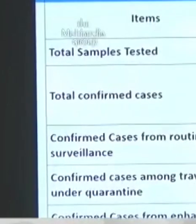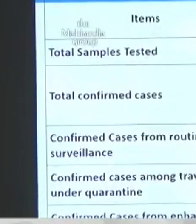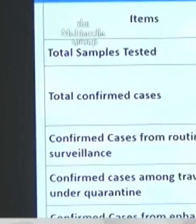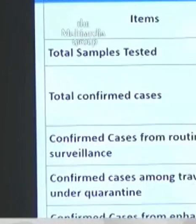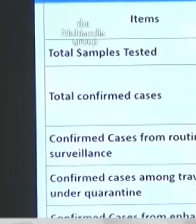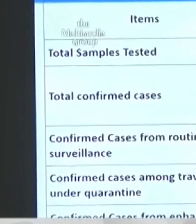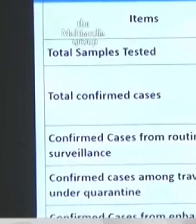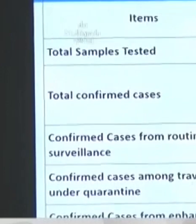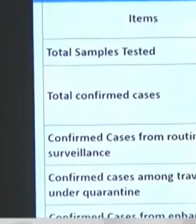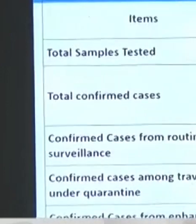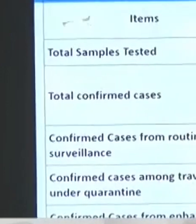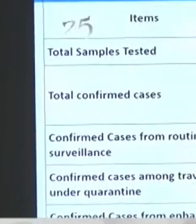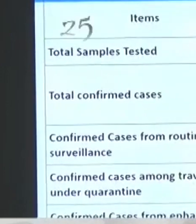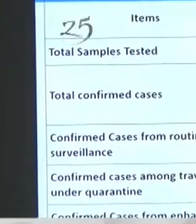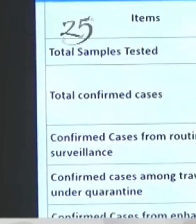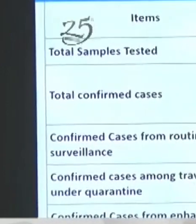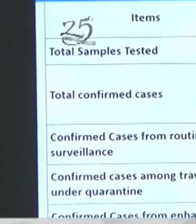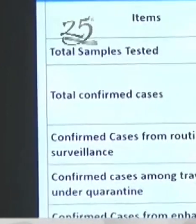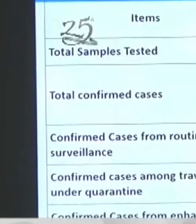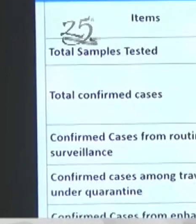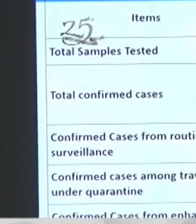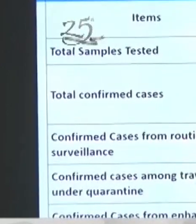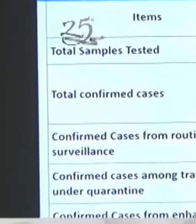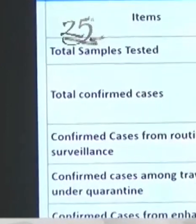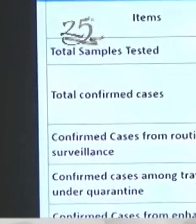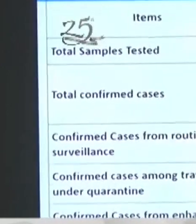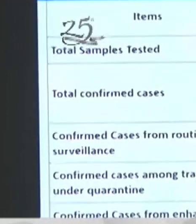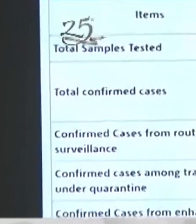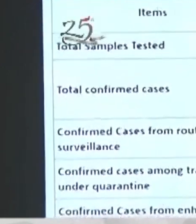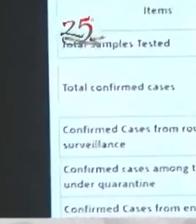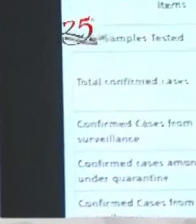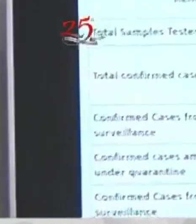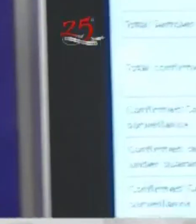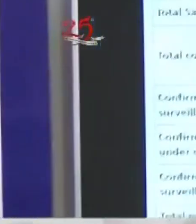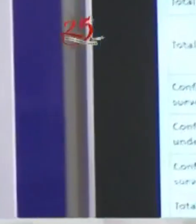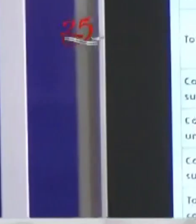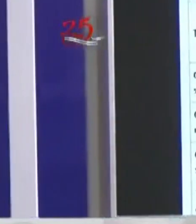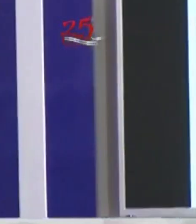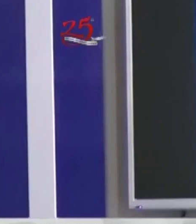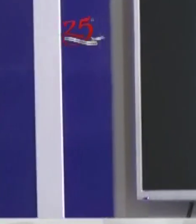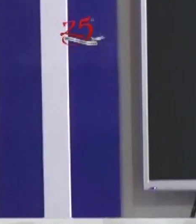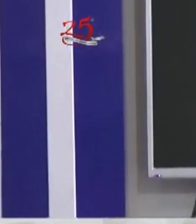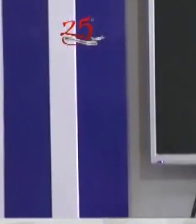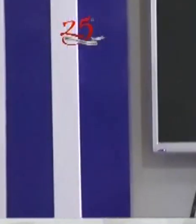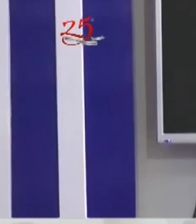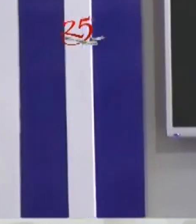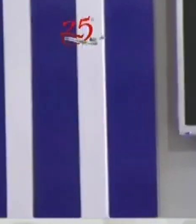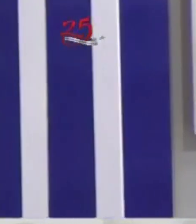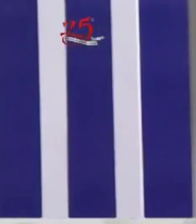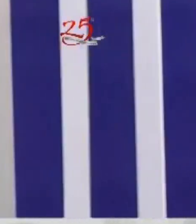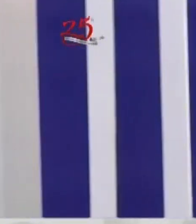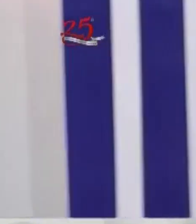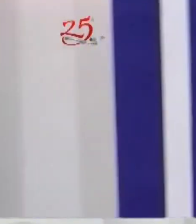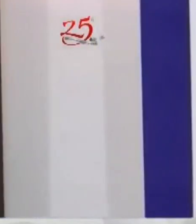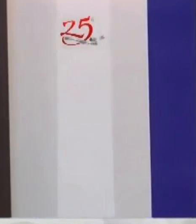tested positive. It doesn't matter whether they have recovered or whether they have unfortunately passed on or whether they are